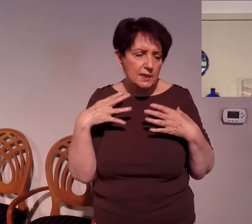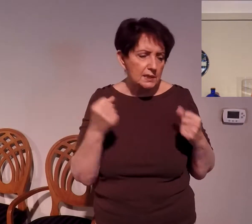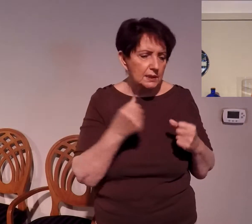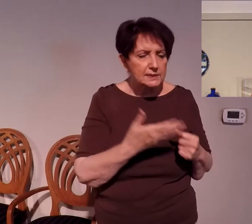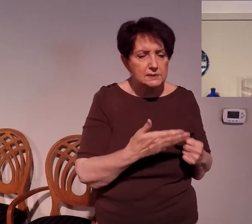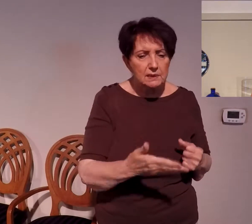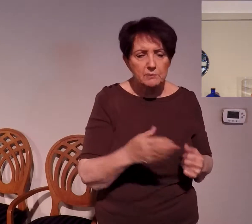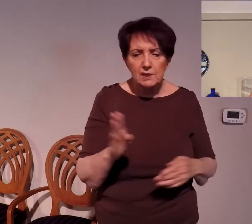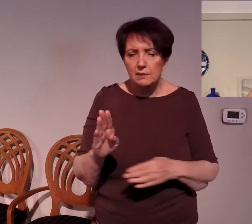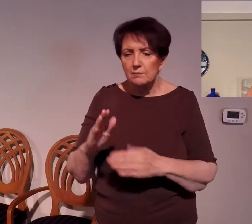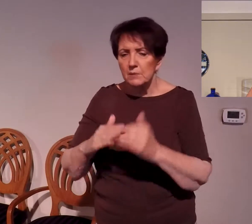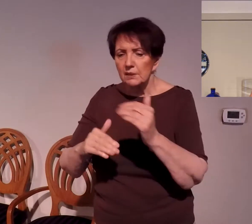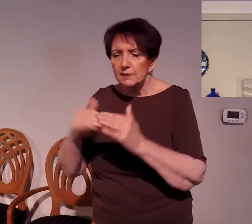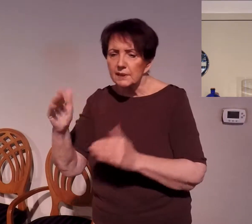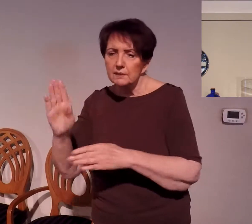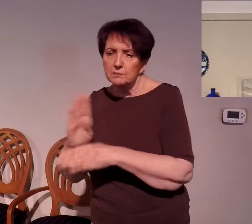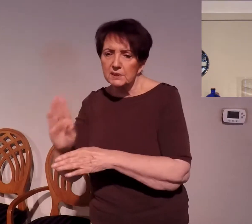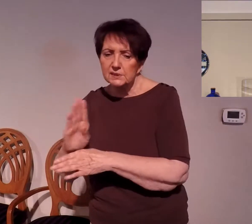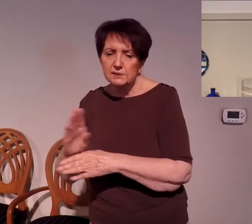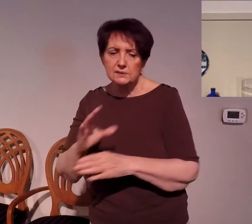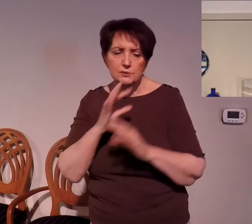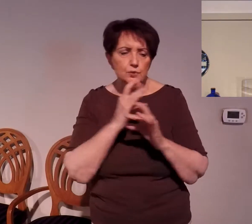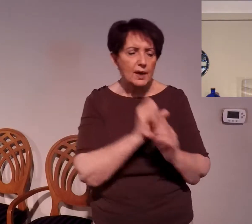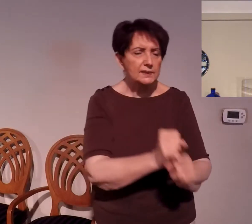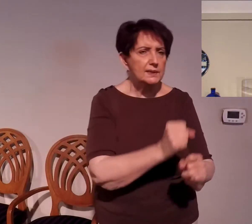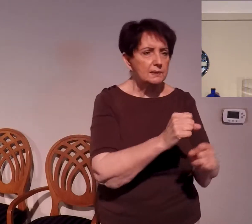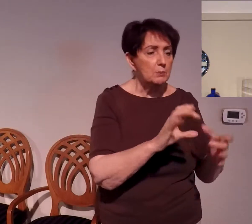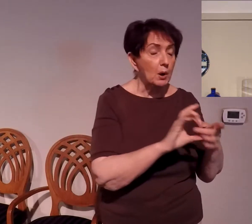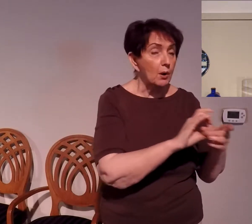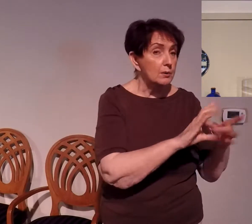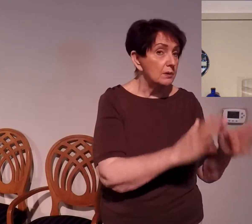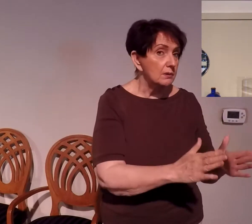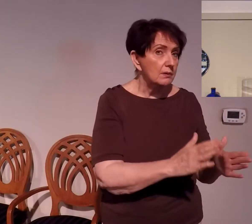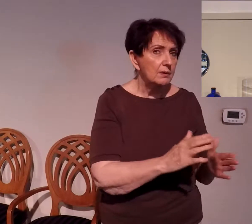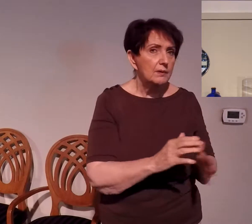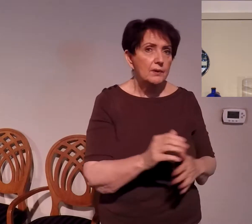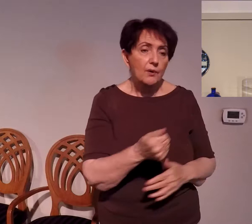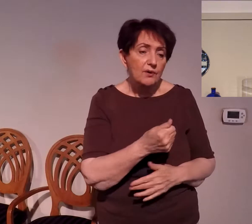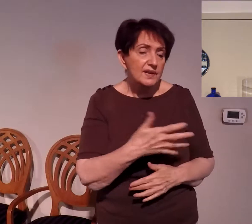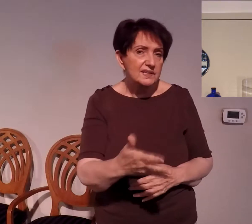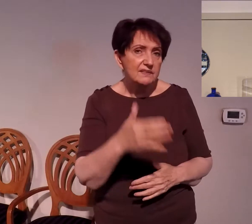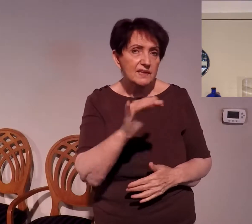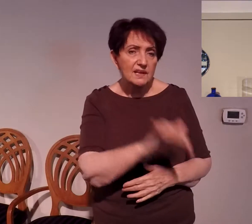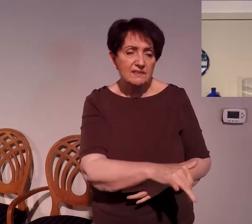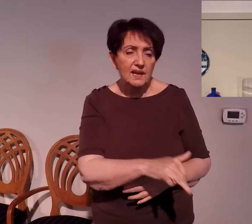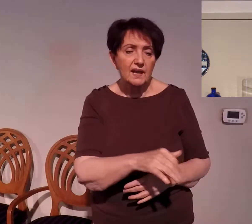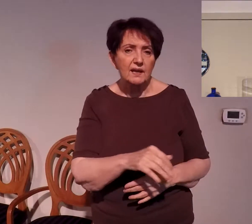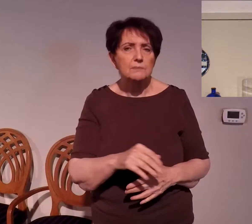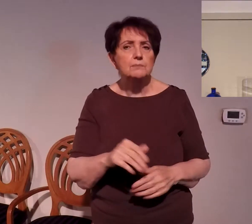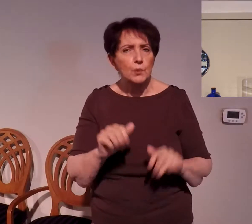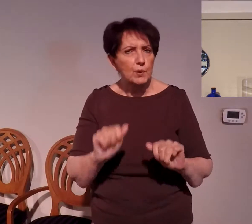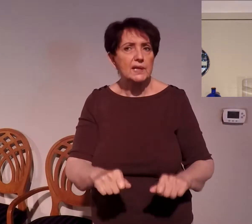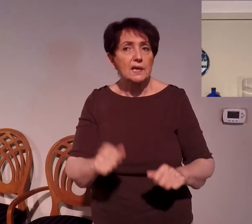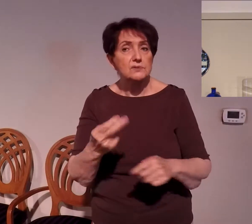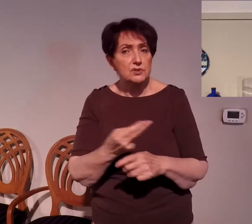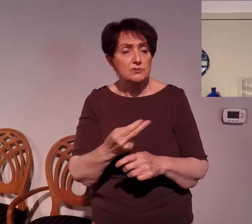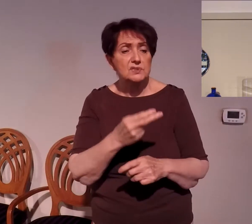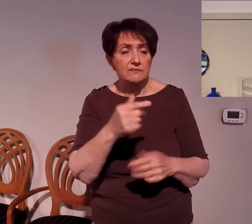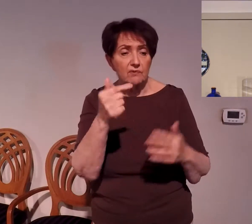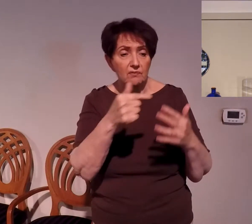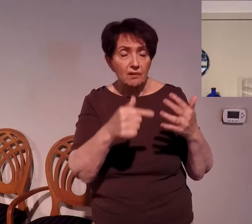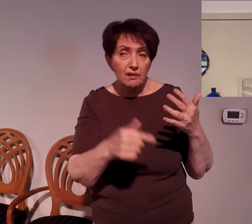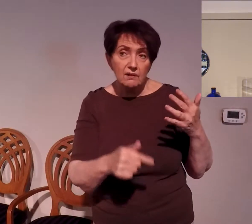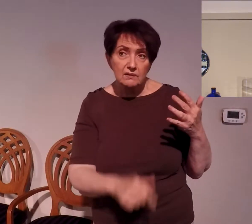new business or attracting a partner, any of those kinds of things, although we use it for all of those things. Spiritual